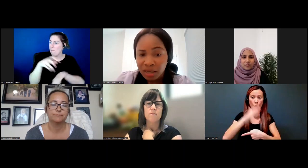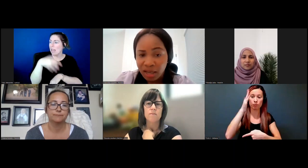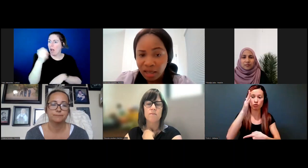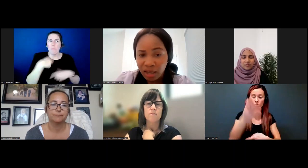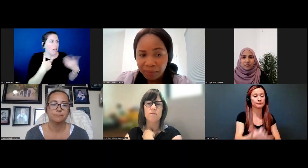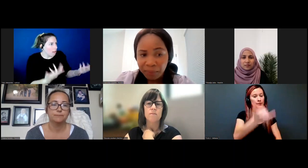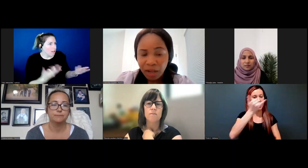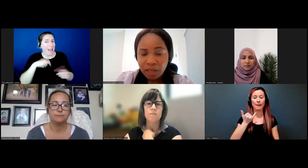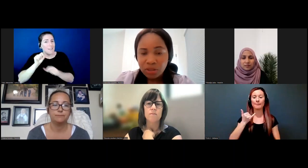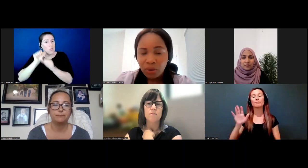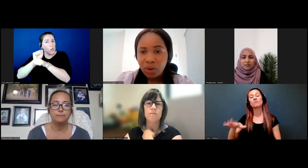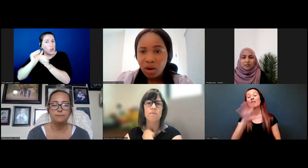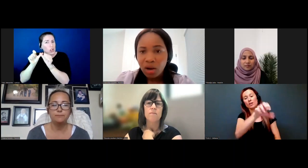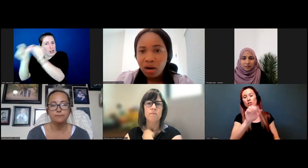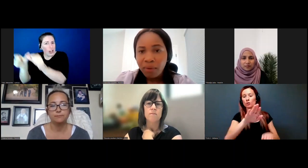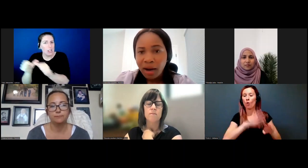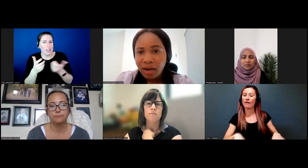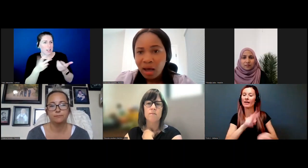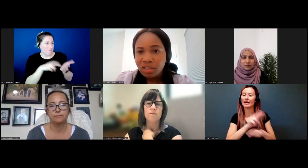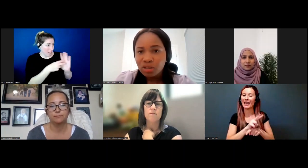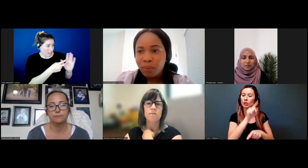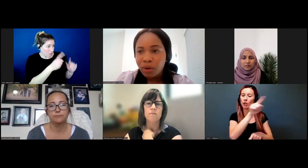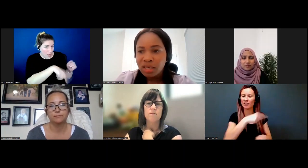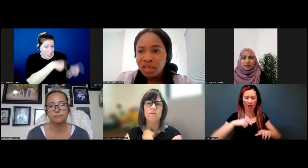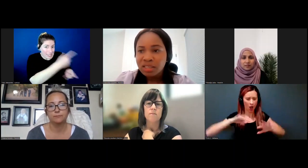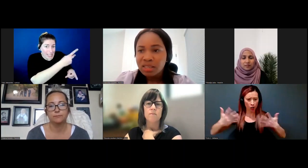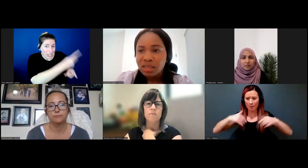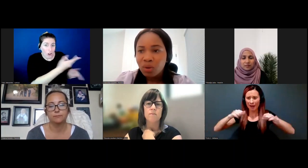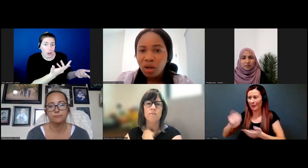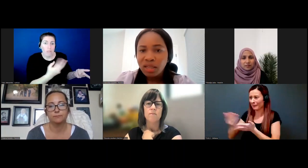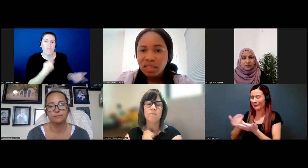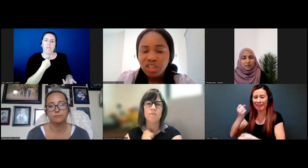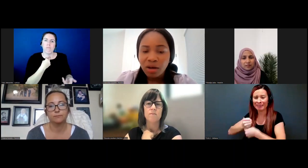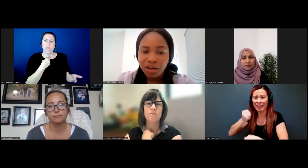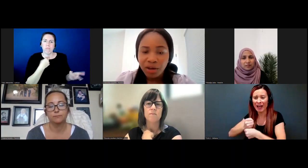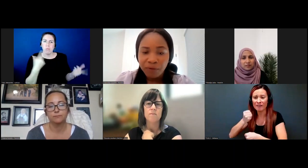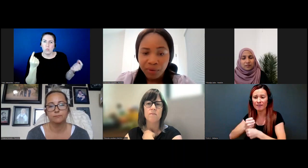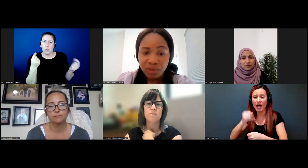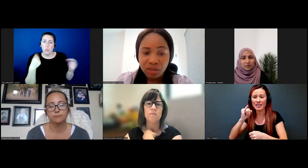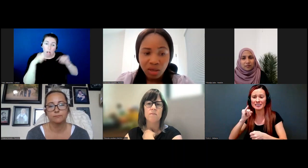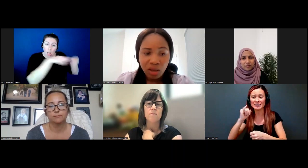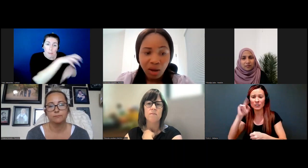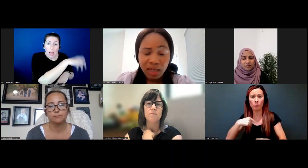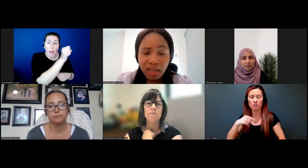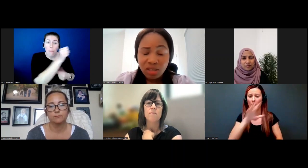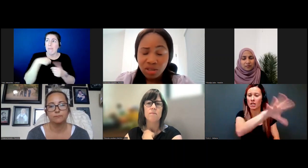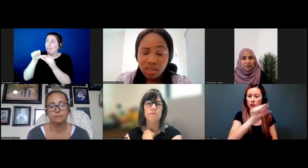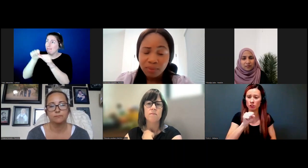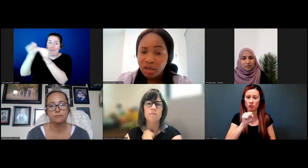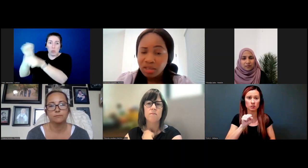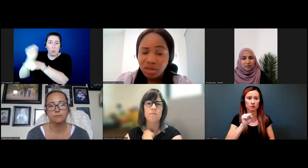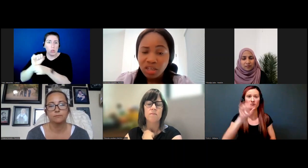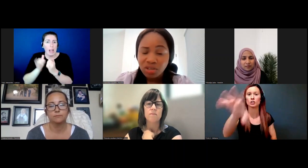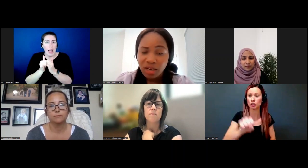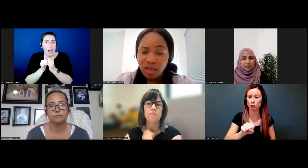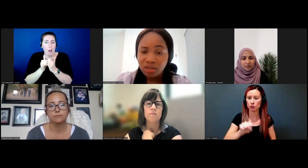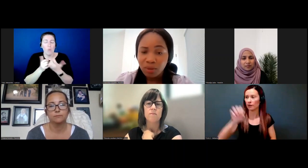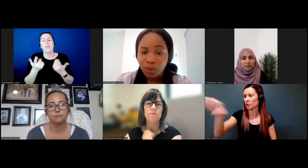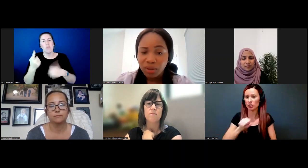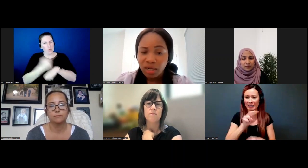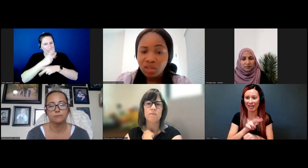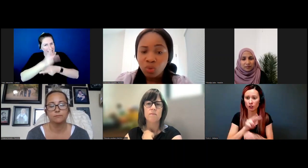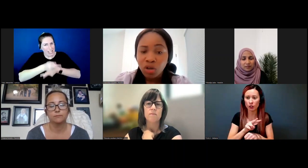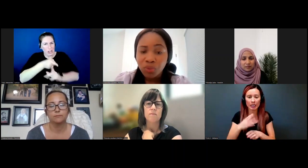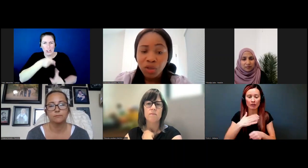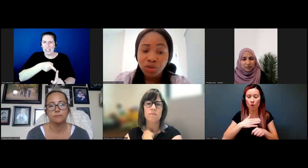can be in daycare? So right now, the support is, what is childcare for us? Our kids on disability, our kids on any